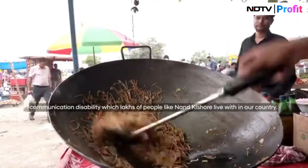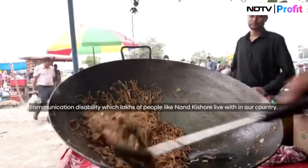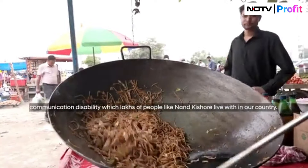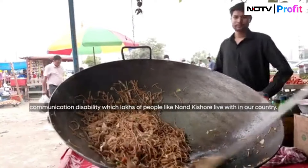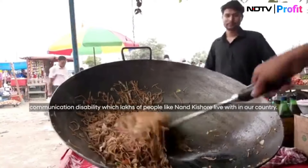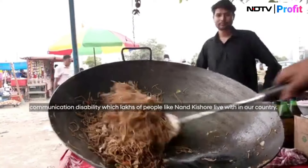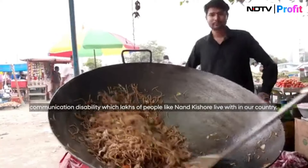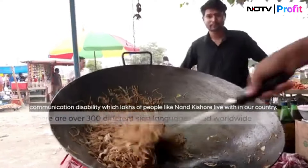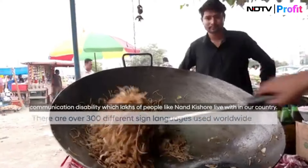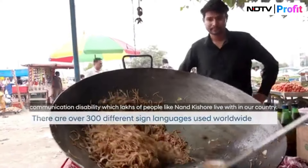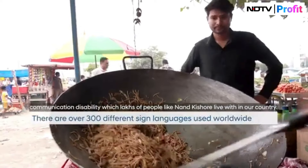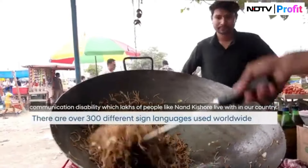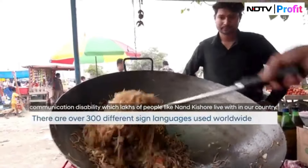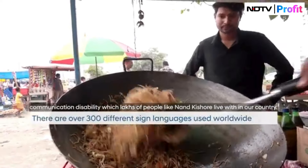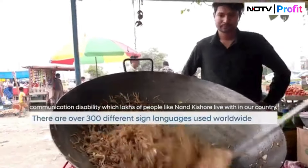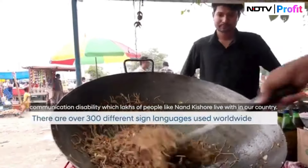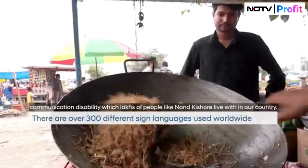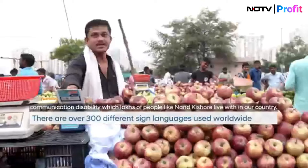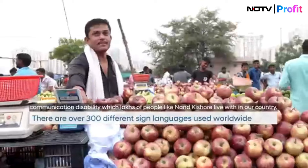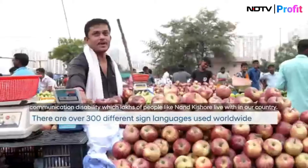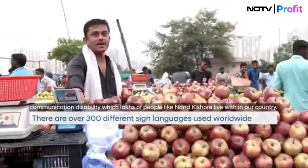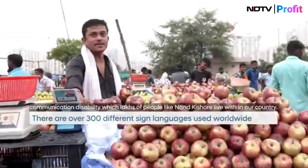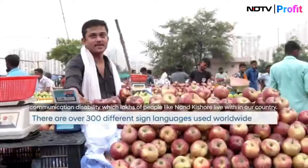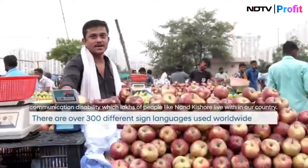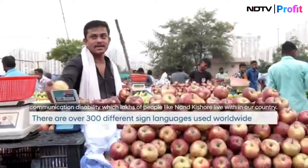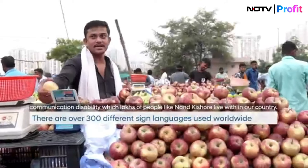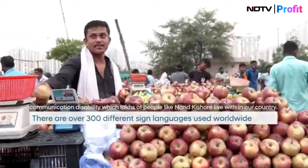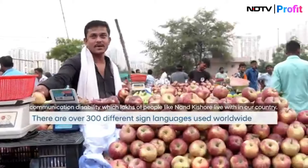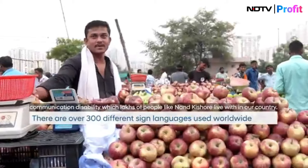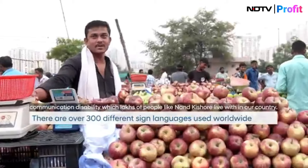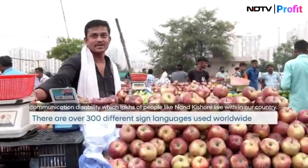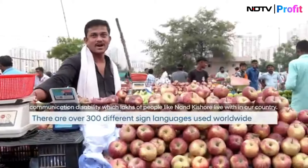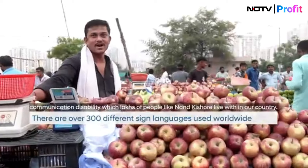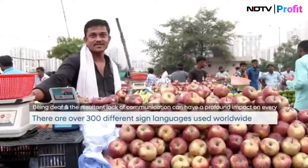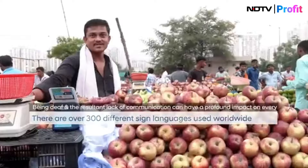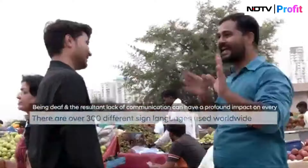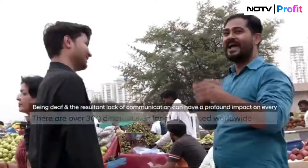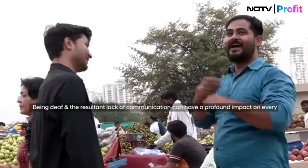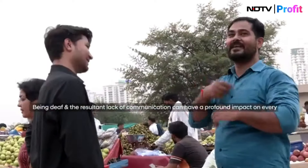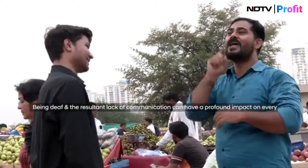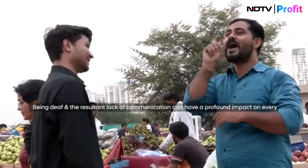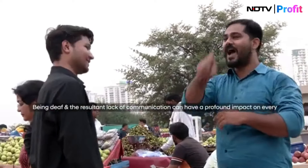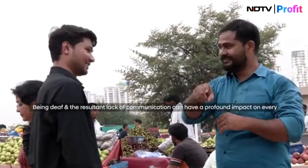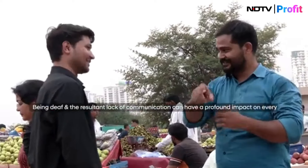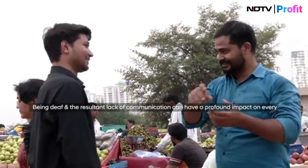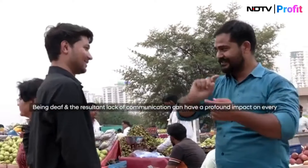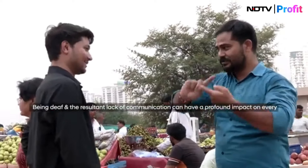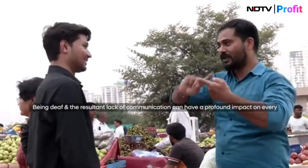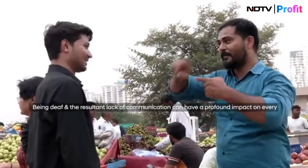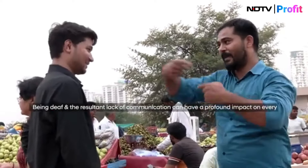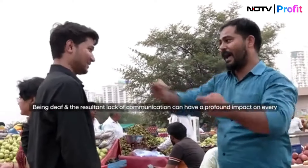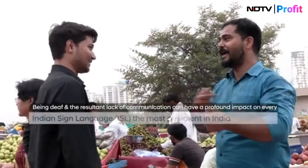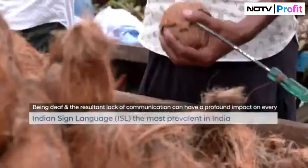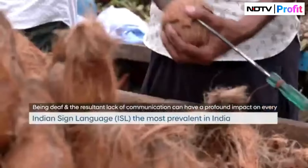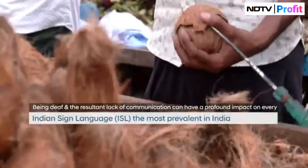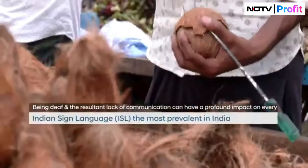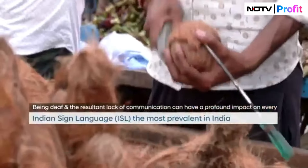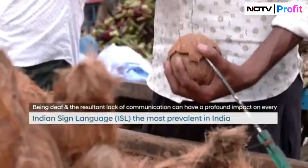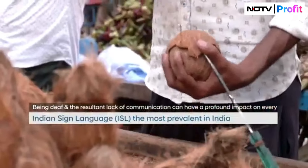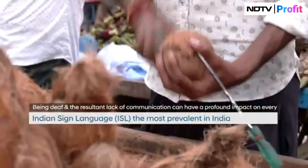disability which lakhs of people like Nandakishore live within our country. Being deaf and the resultant lack of communication can